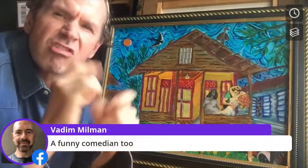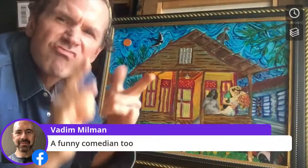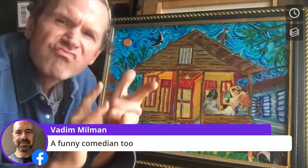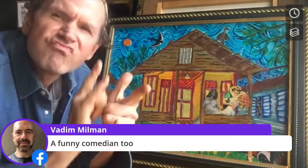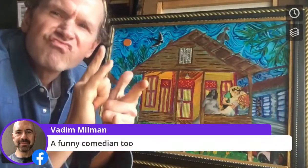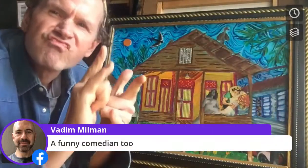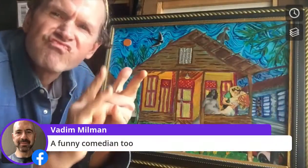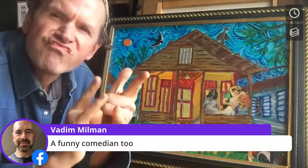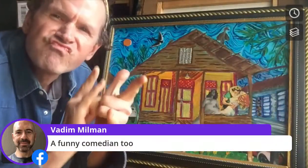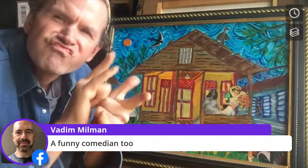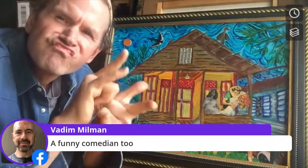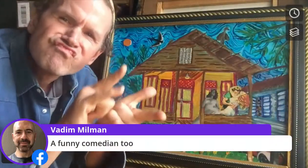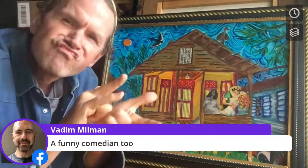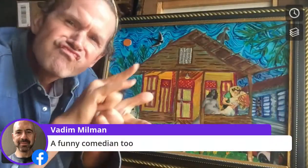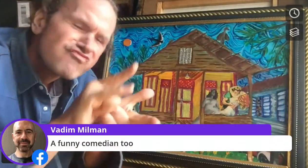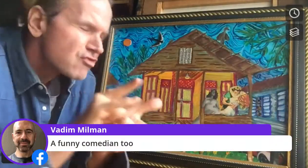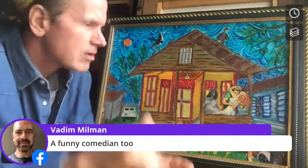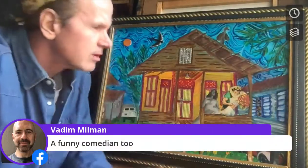Look at these two in love,